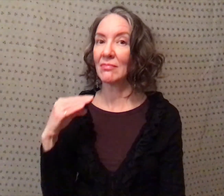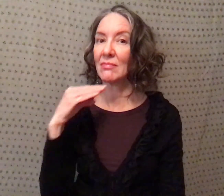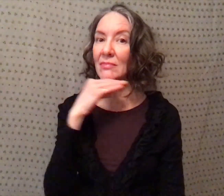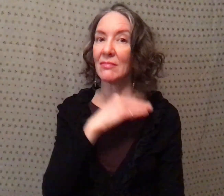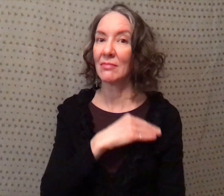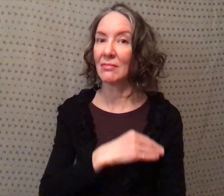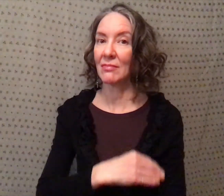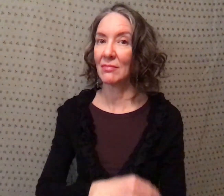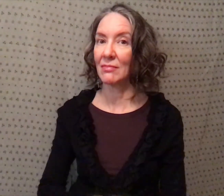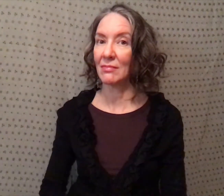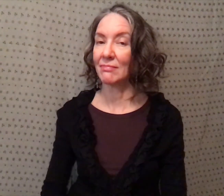They lied.